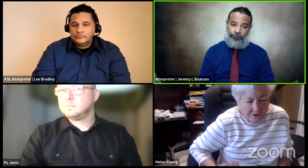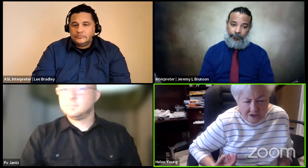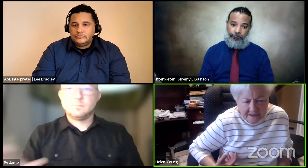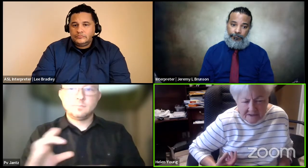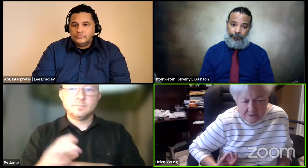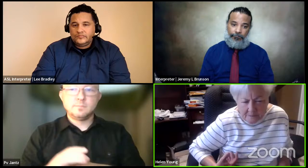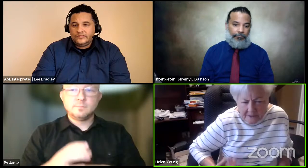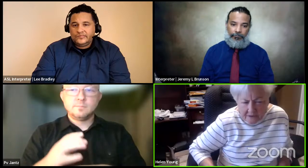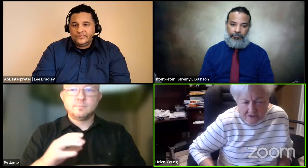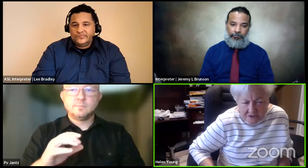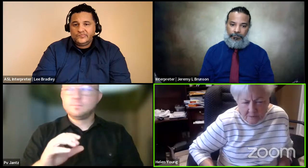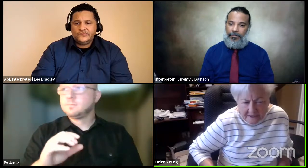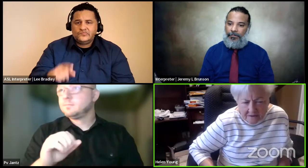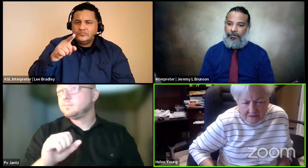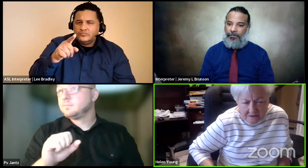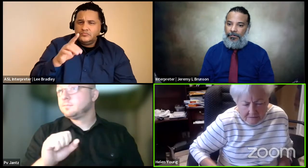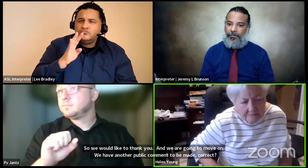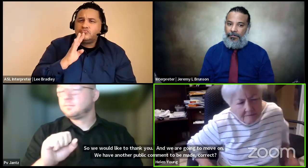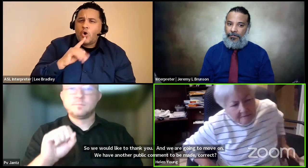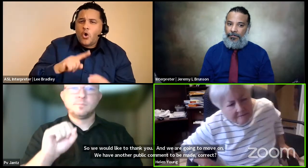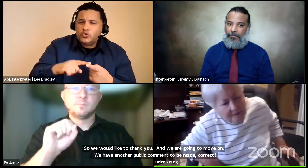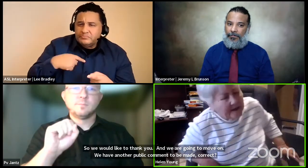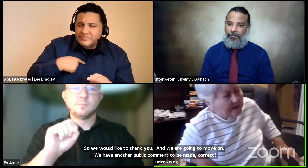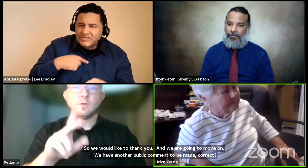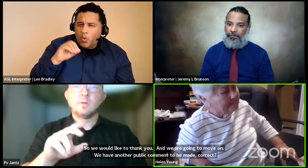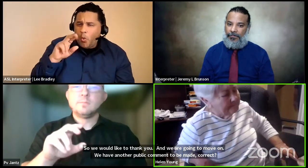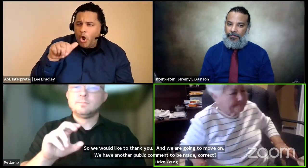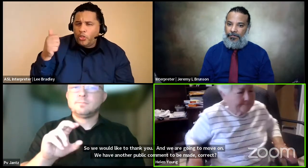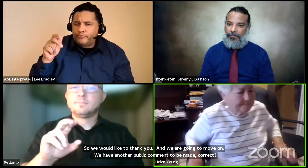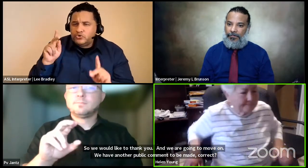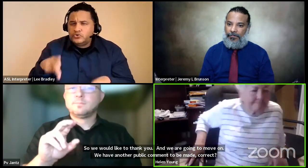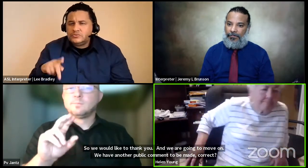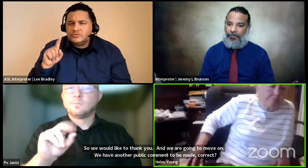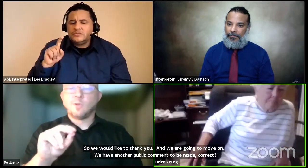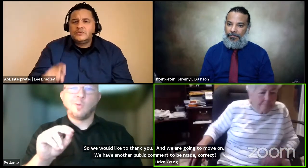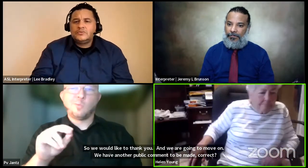Are you talking to me or someone else? Okay.